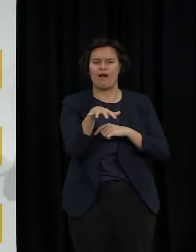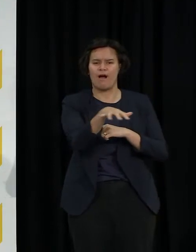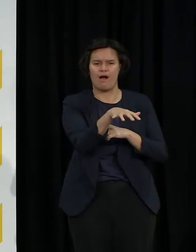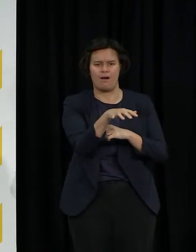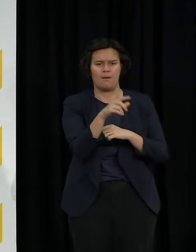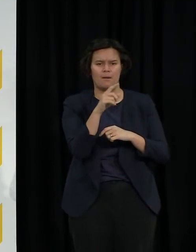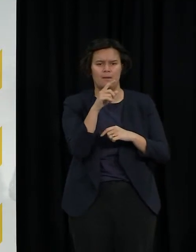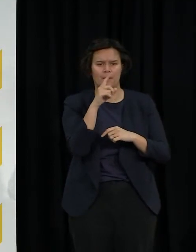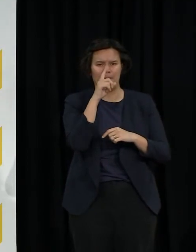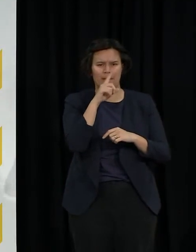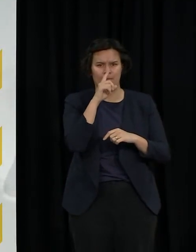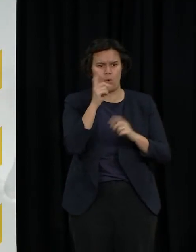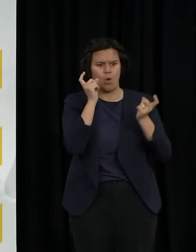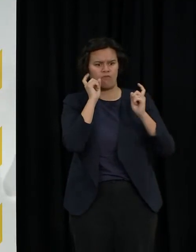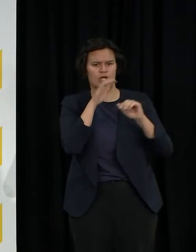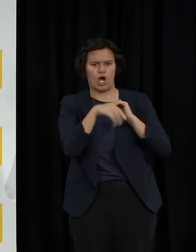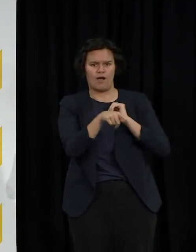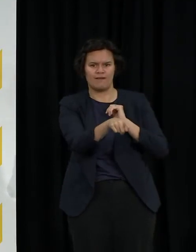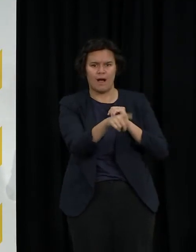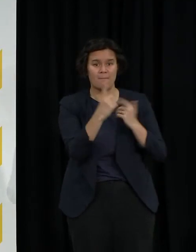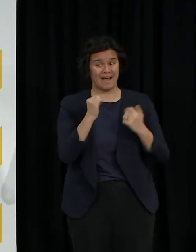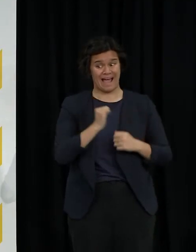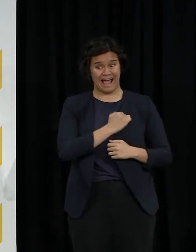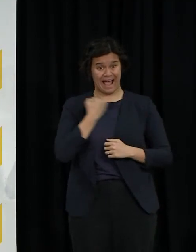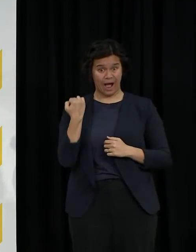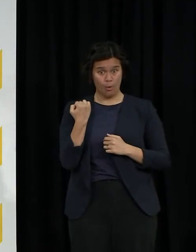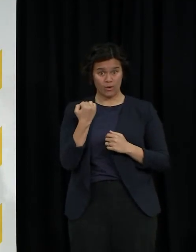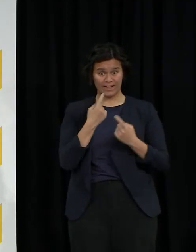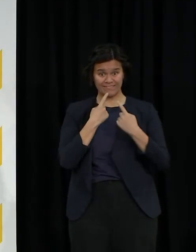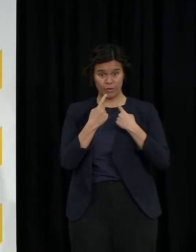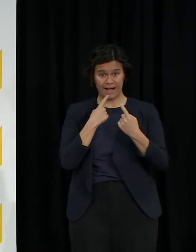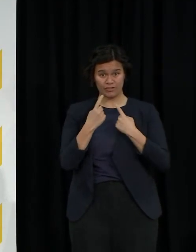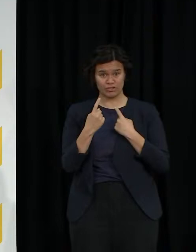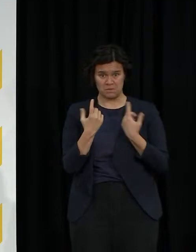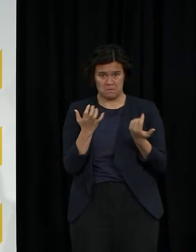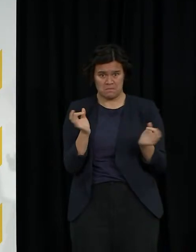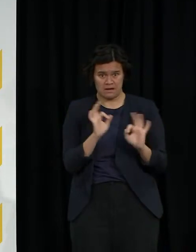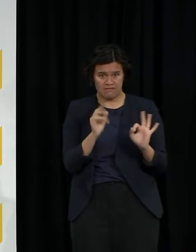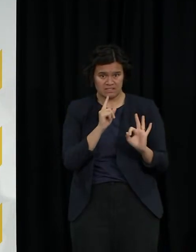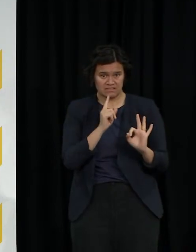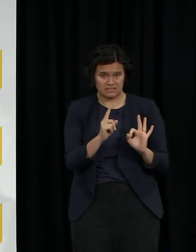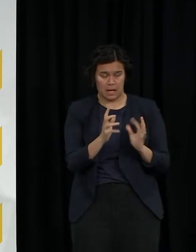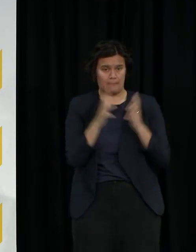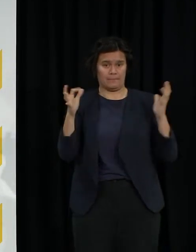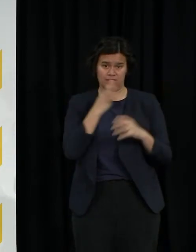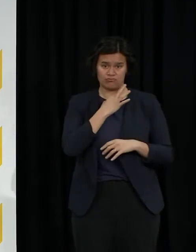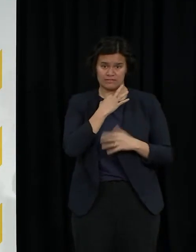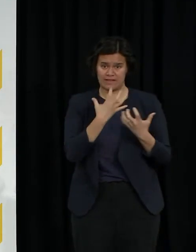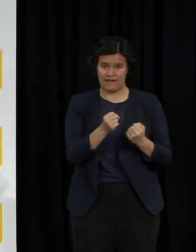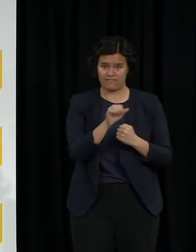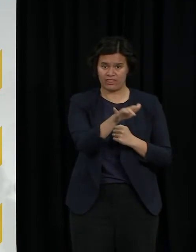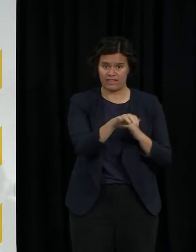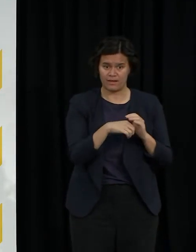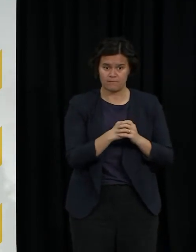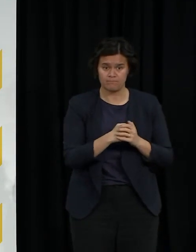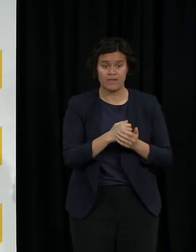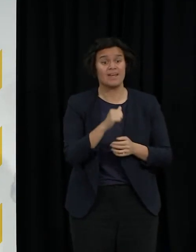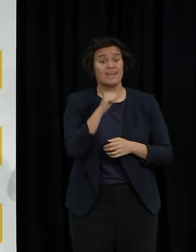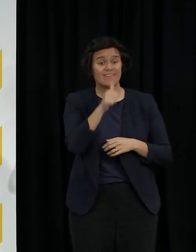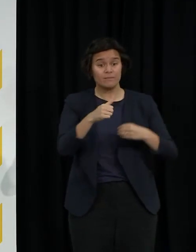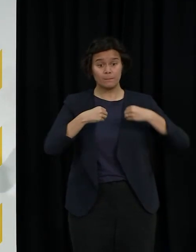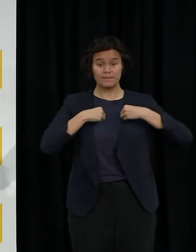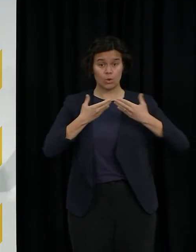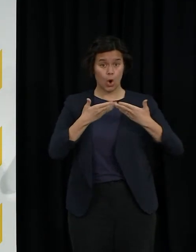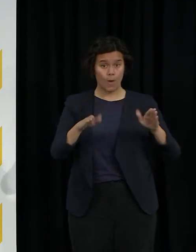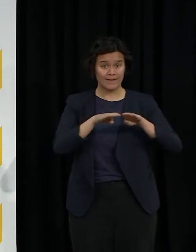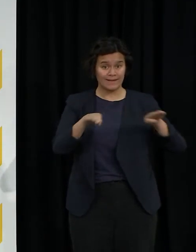any information to indicate that there's any great concern there. The one thing I would say is that all businesses operating under Alert Level 3